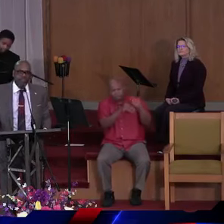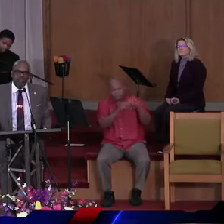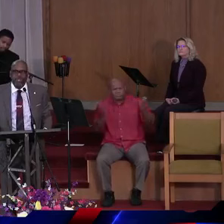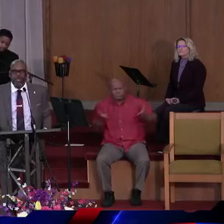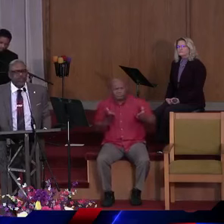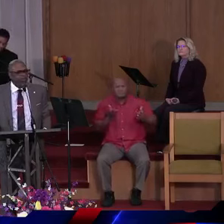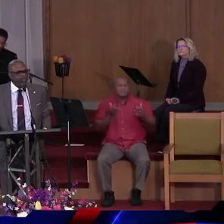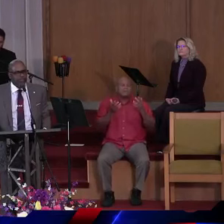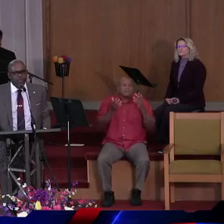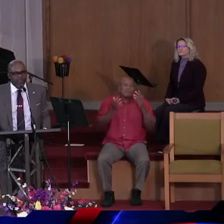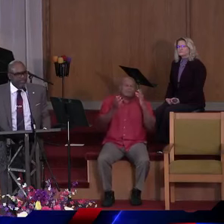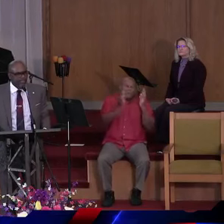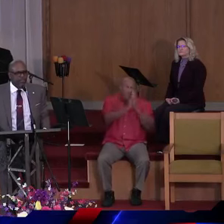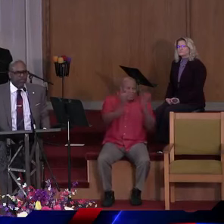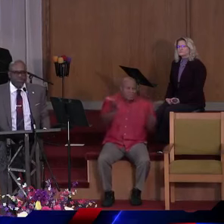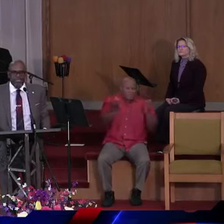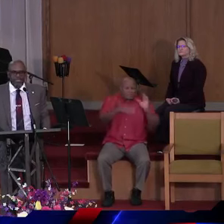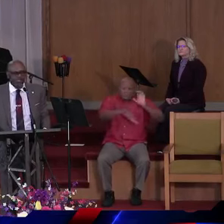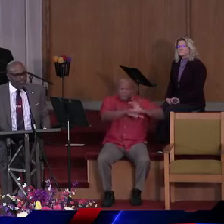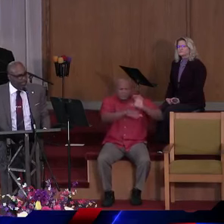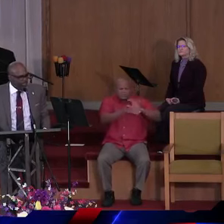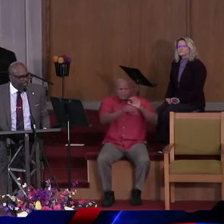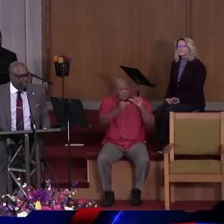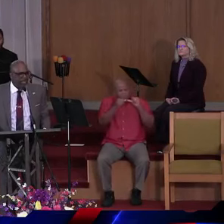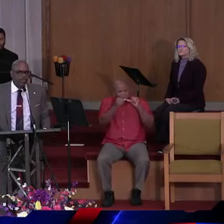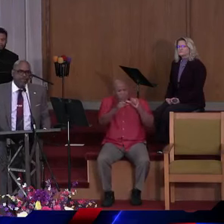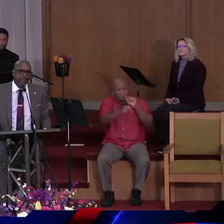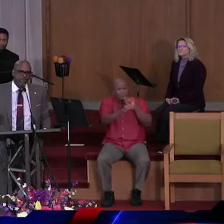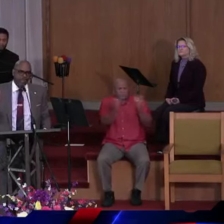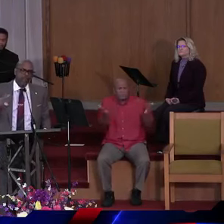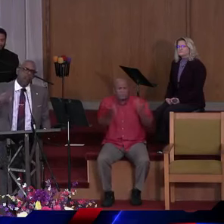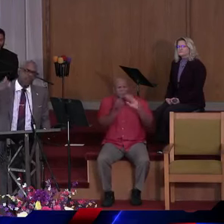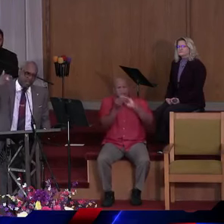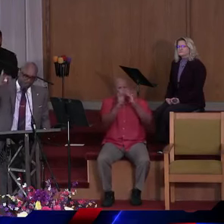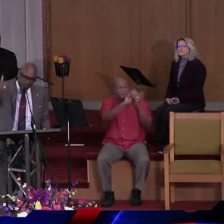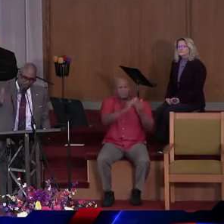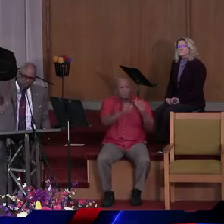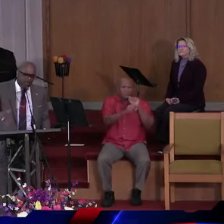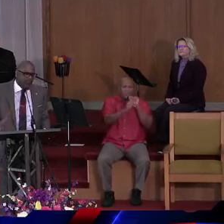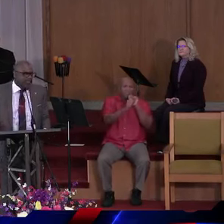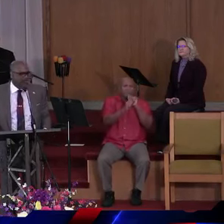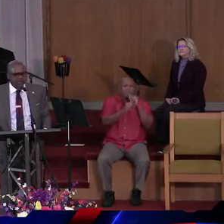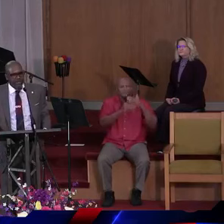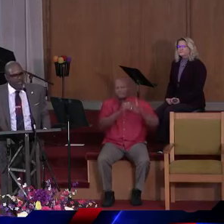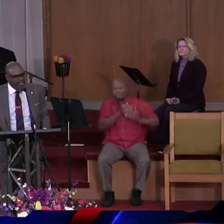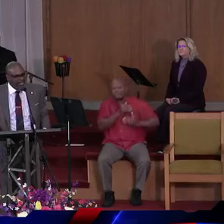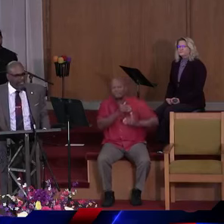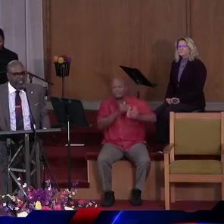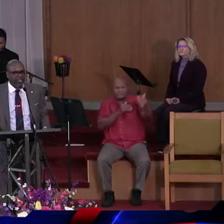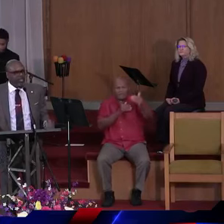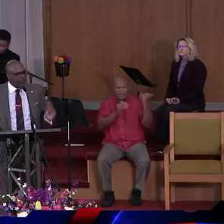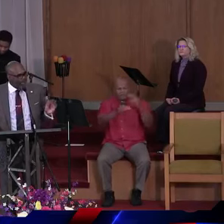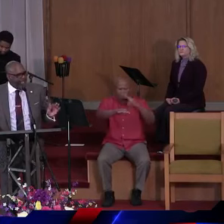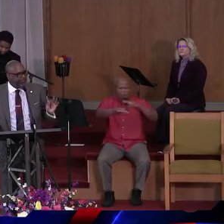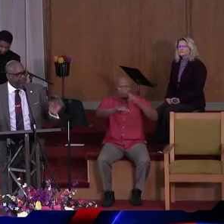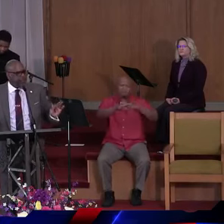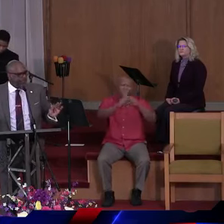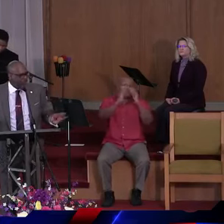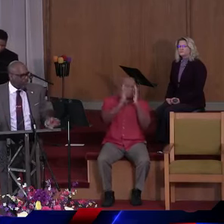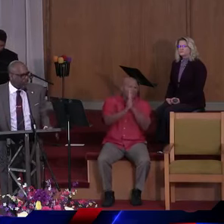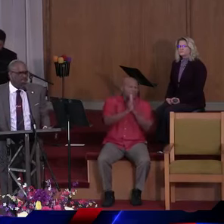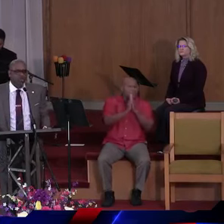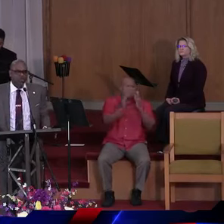your church. Pray for our continued work in this community. Pray for our work coming forward. Pray for our nation. Pray